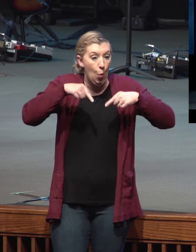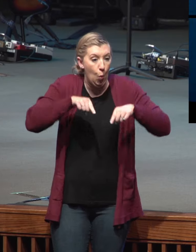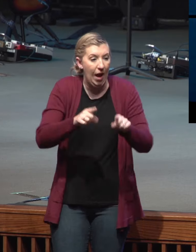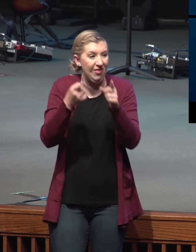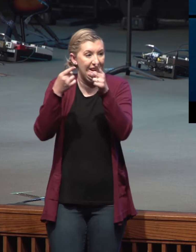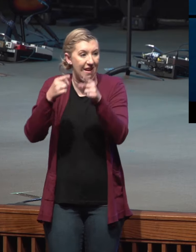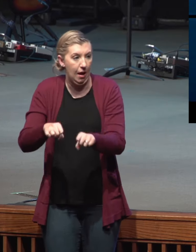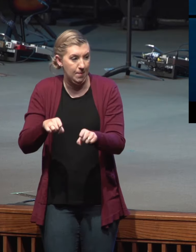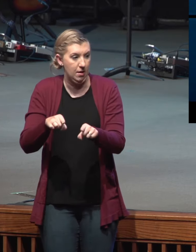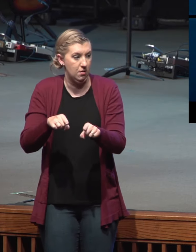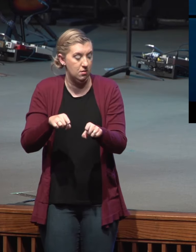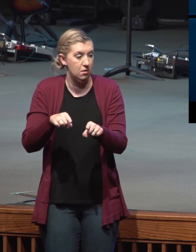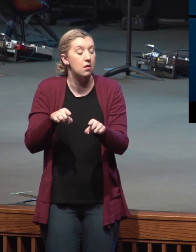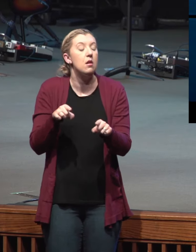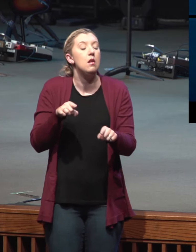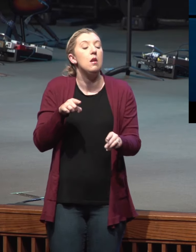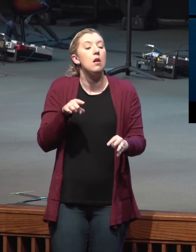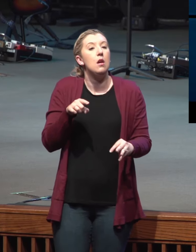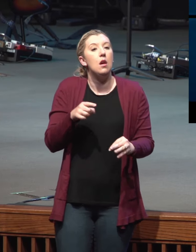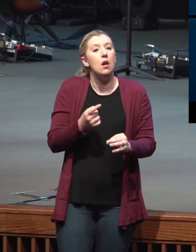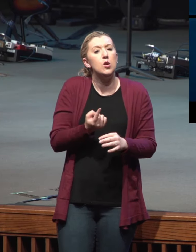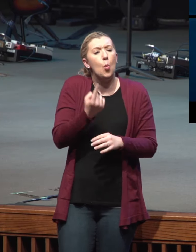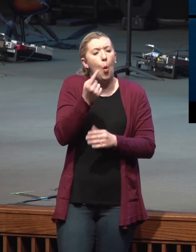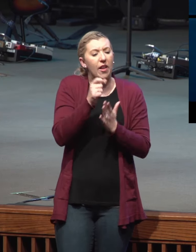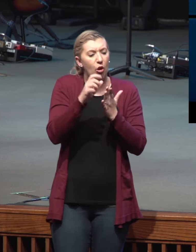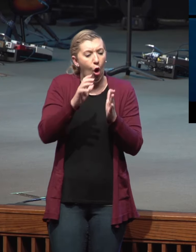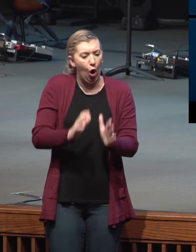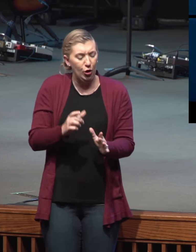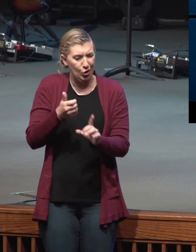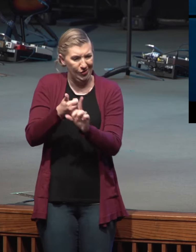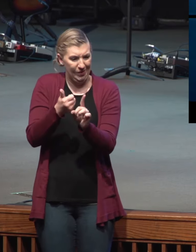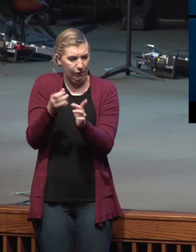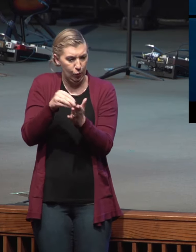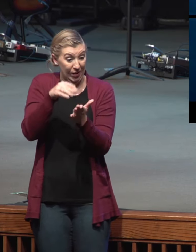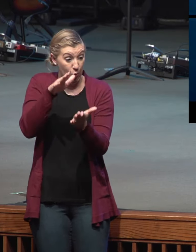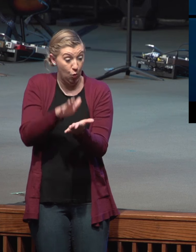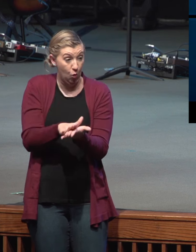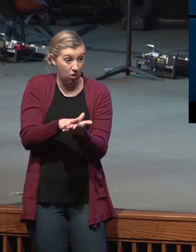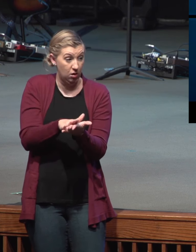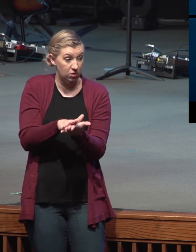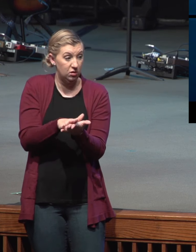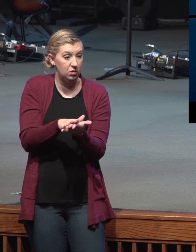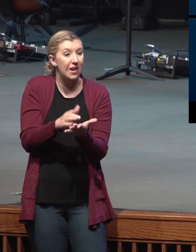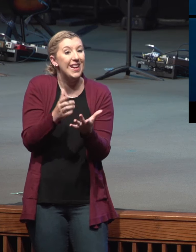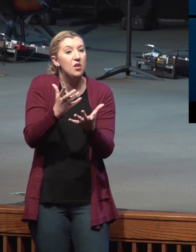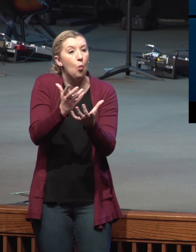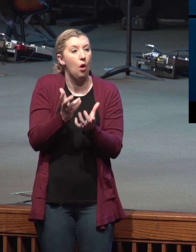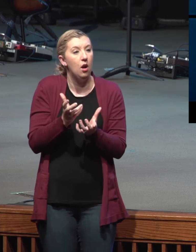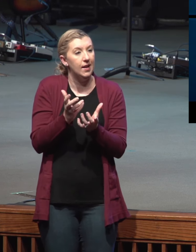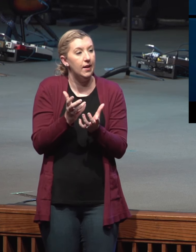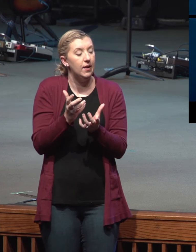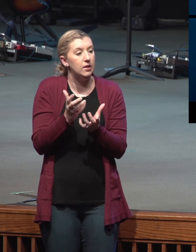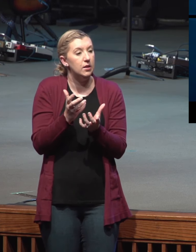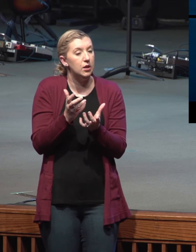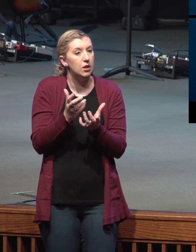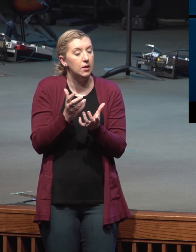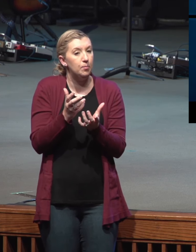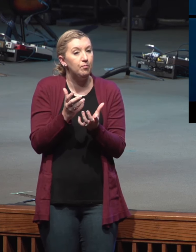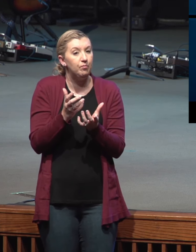happened. And it's one that the author who records it wanted to